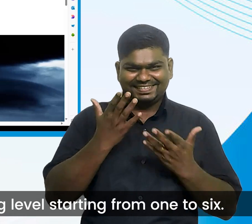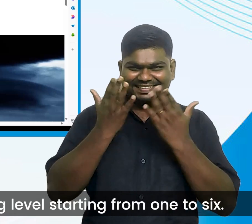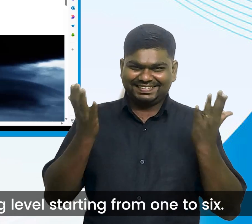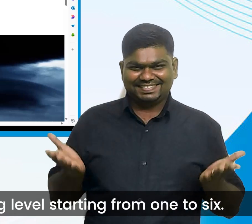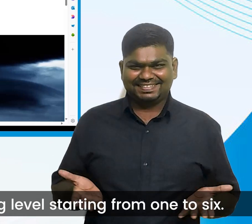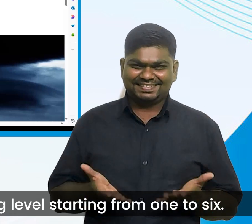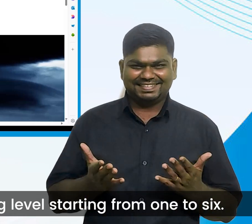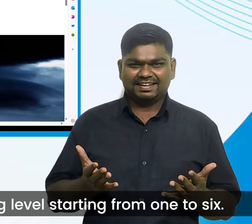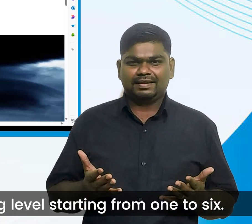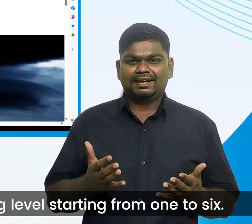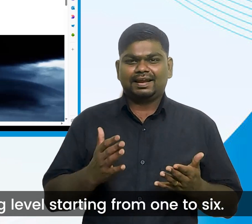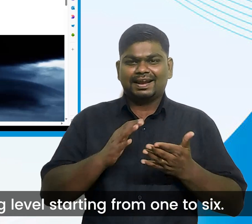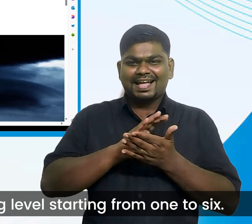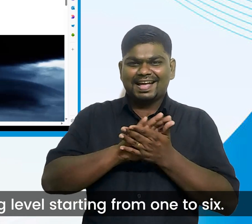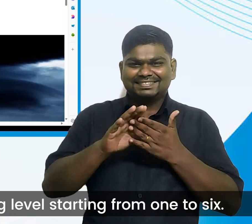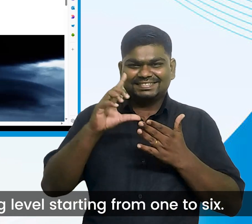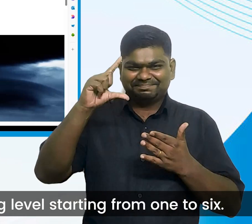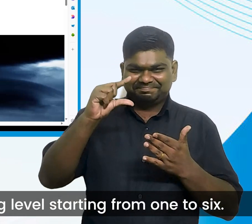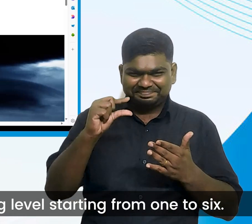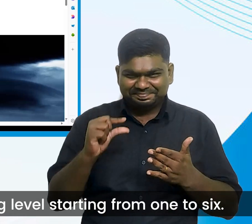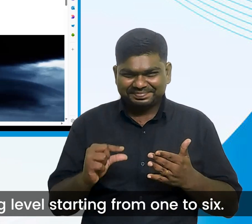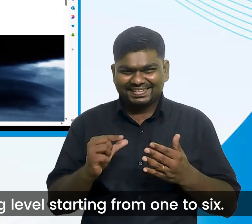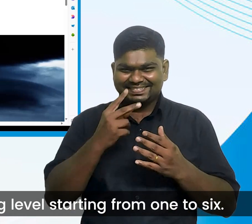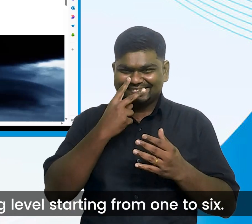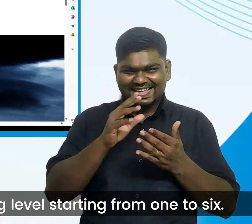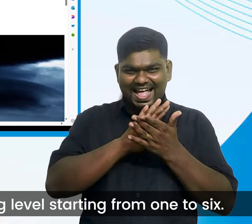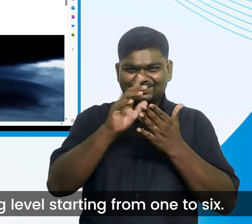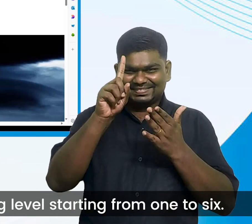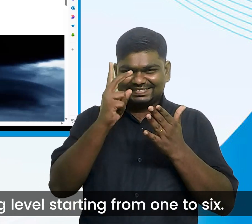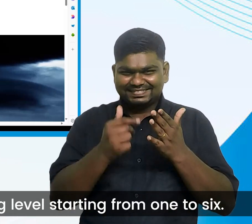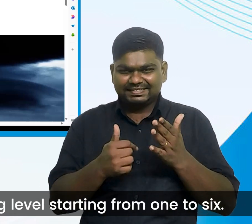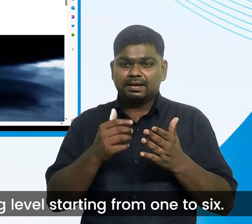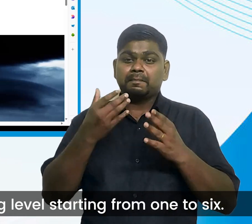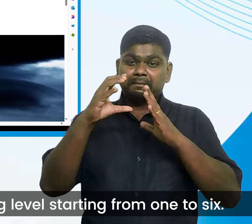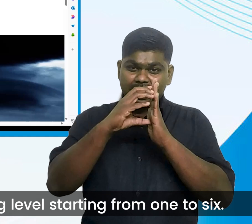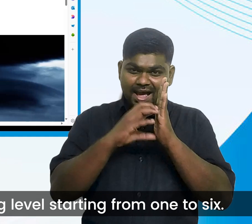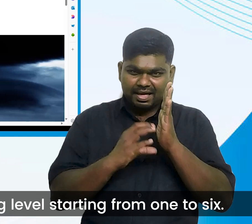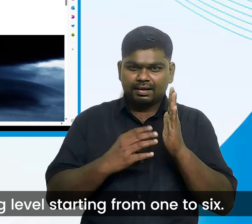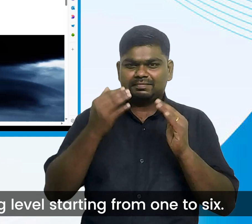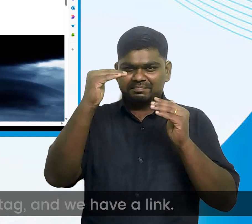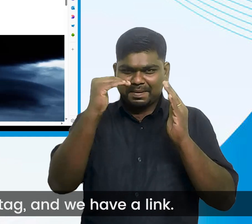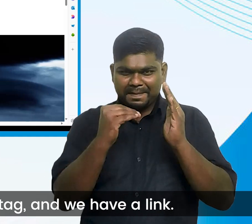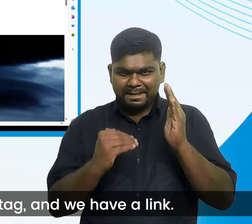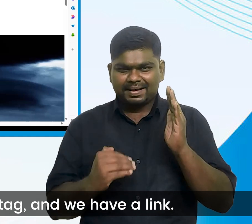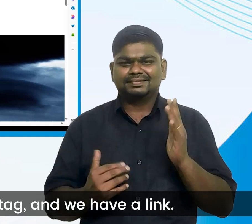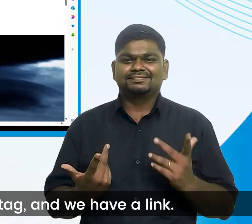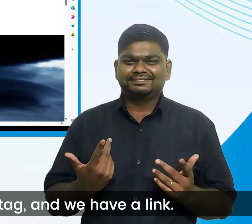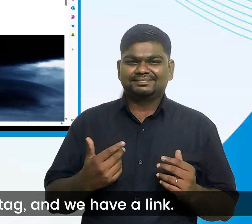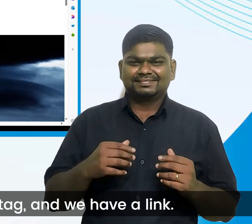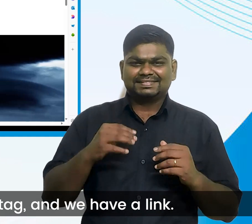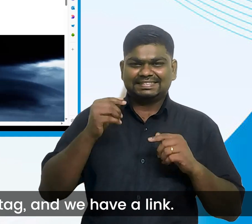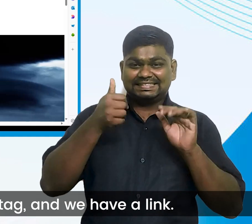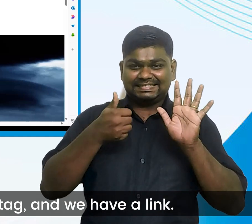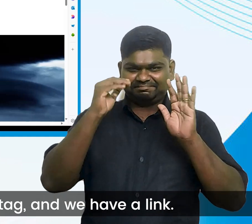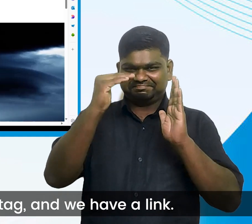If you see here, we have a heading level starting from 1 to 6, and we have a paragraph